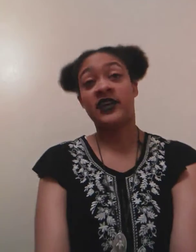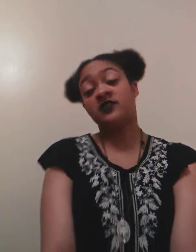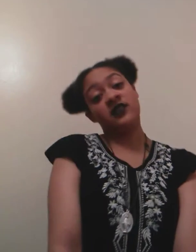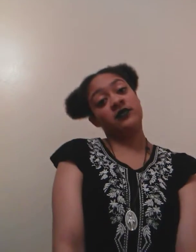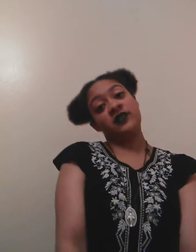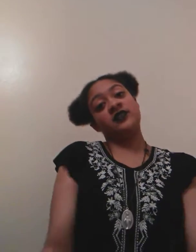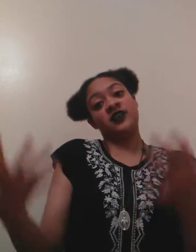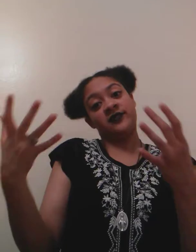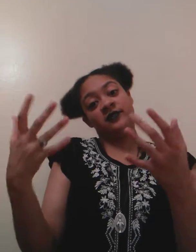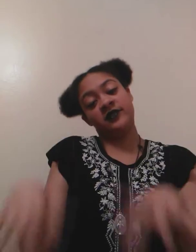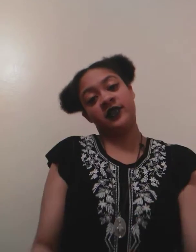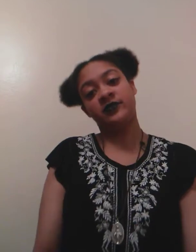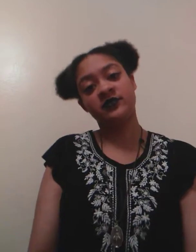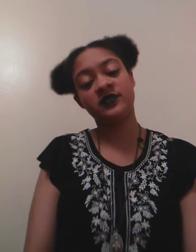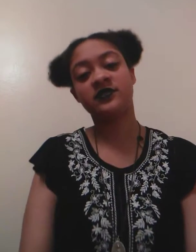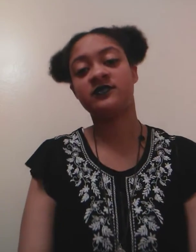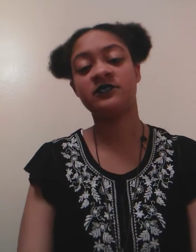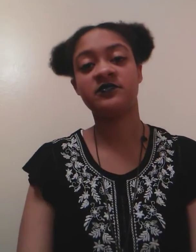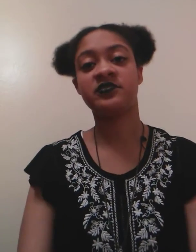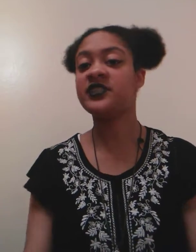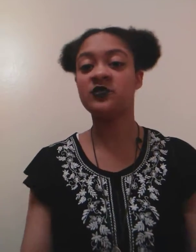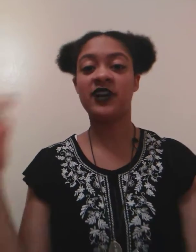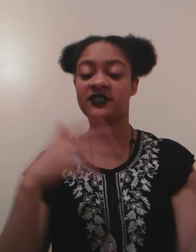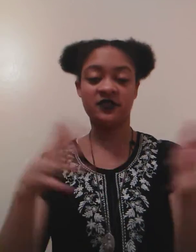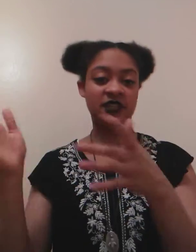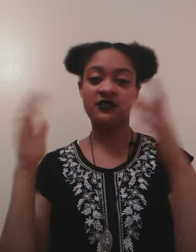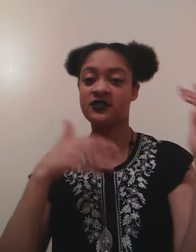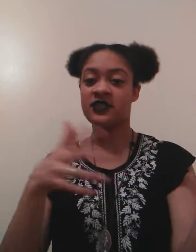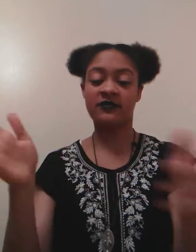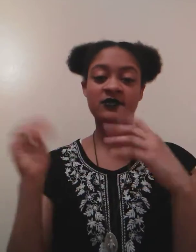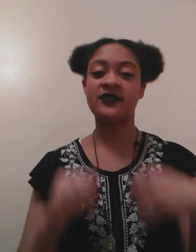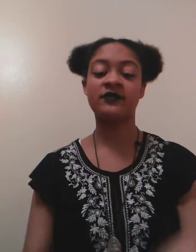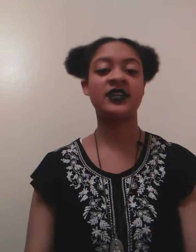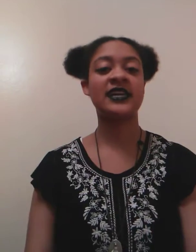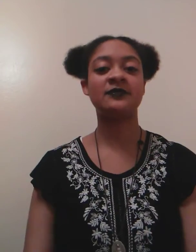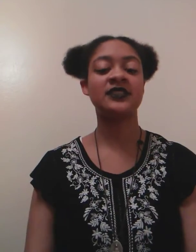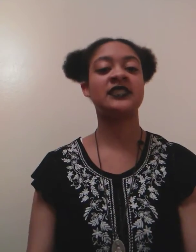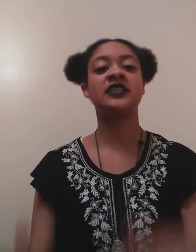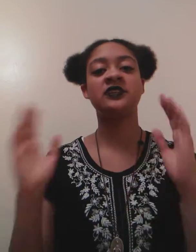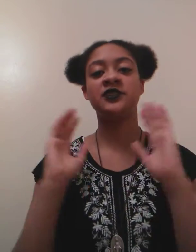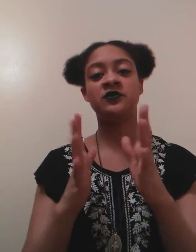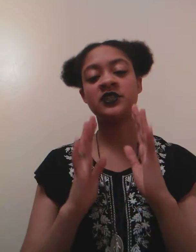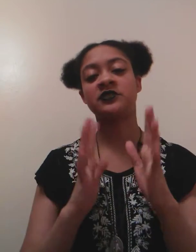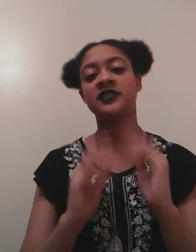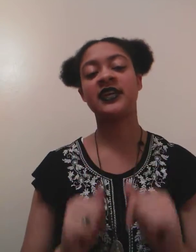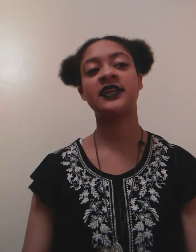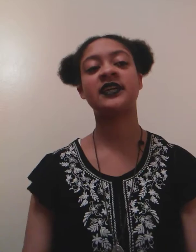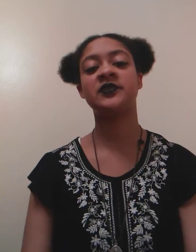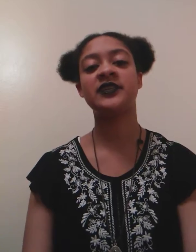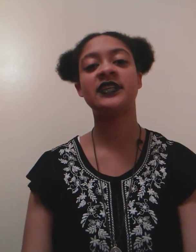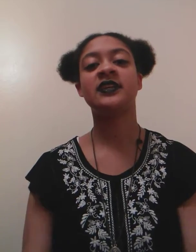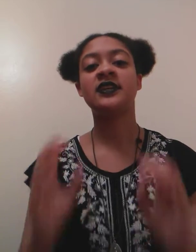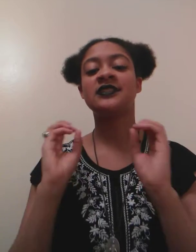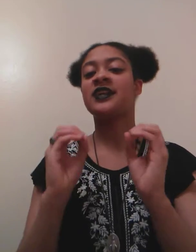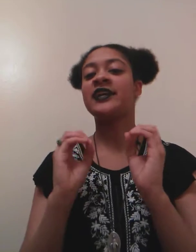that's all I really need to cover for the numbers. Please watch this video several times until you understand how to do it. Sign a